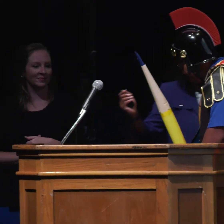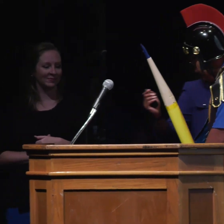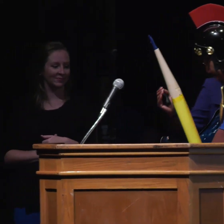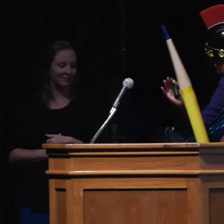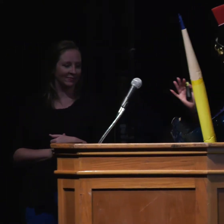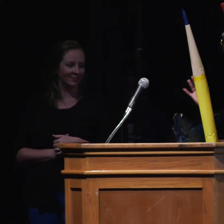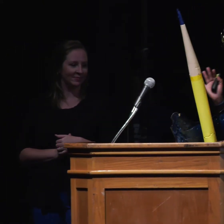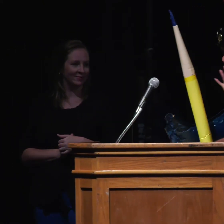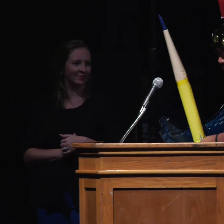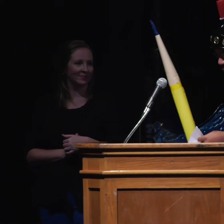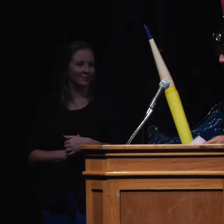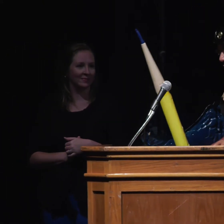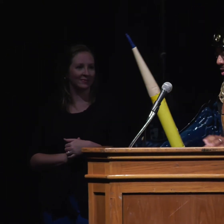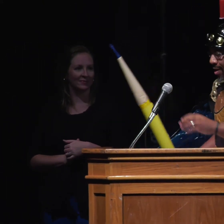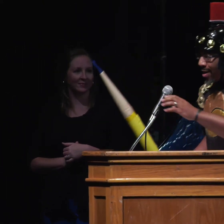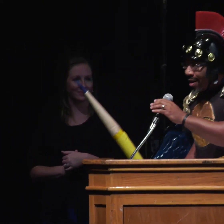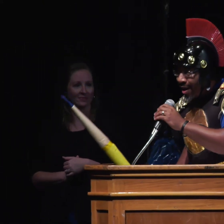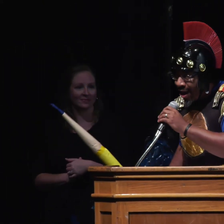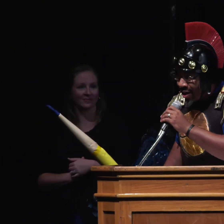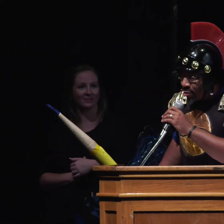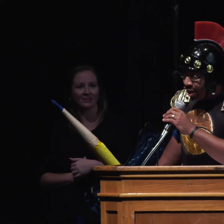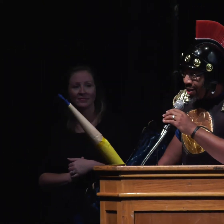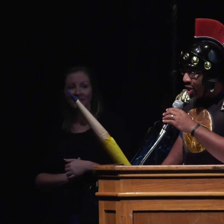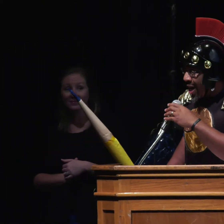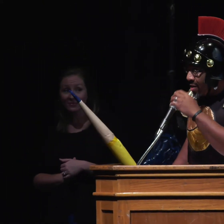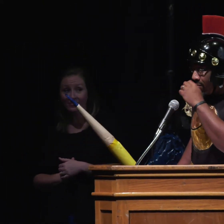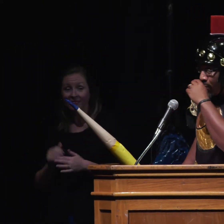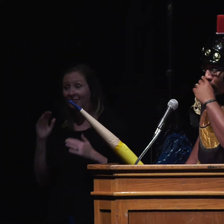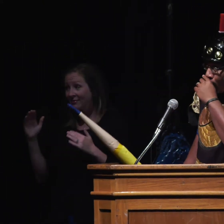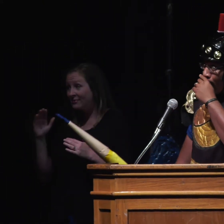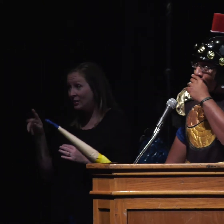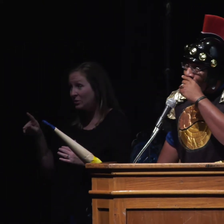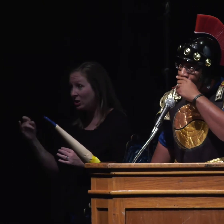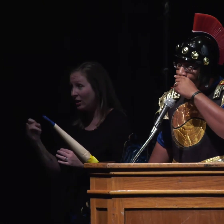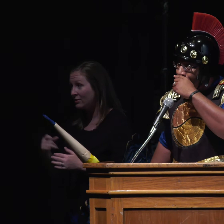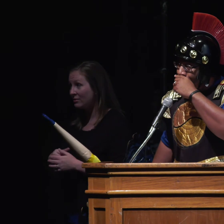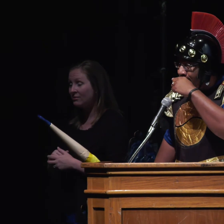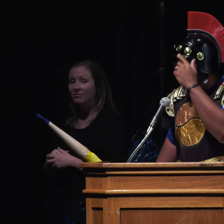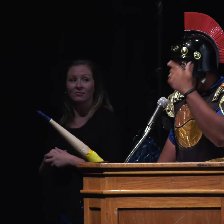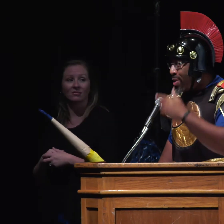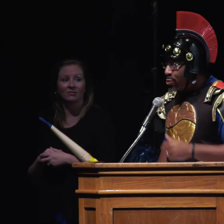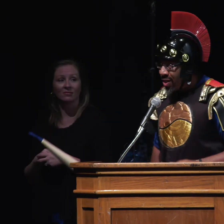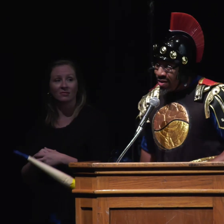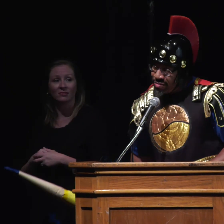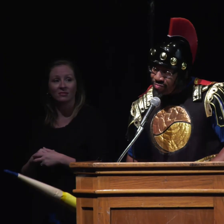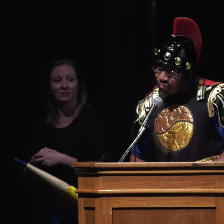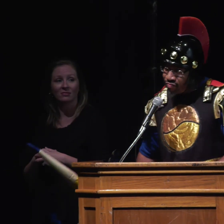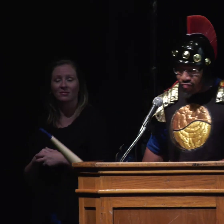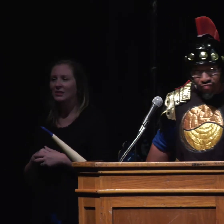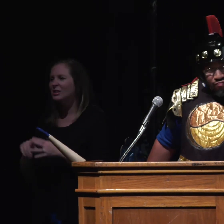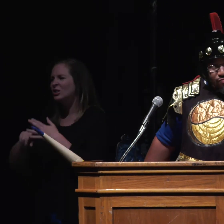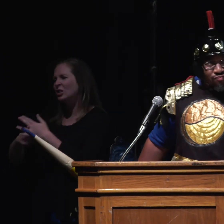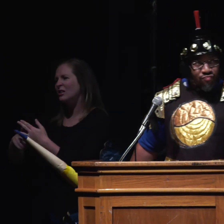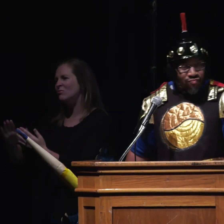Hey yo, DJ, Cut the music.